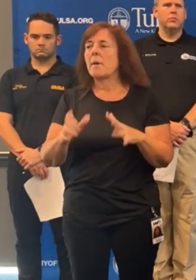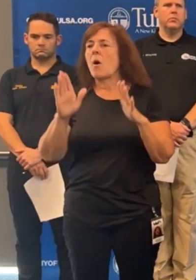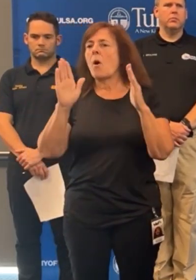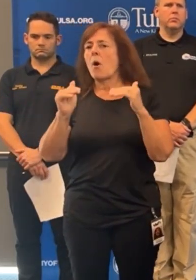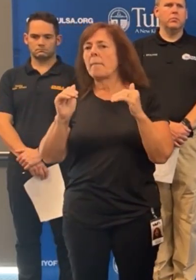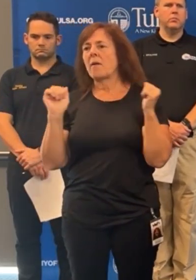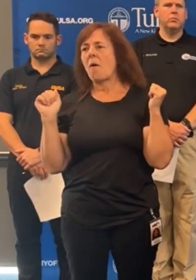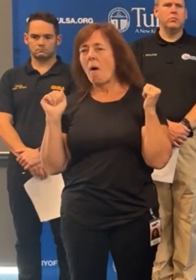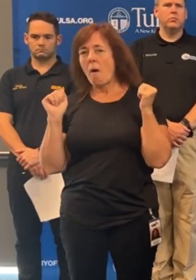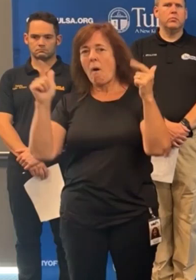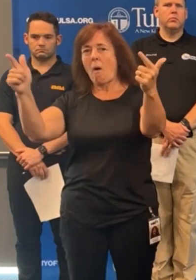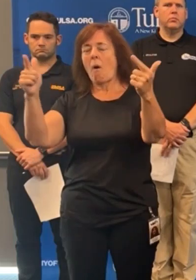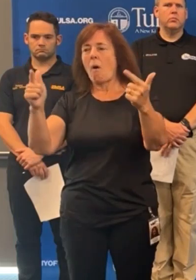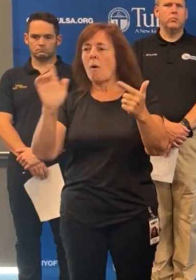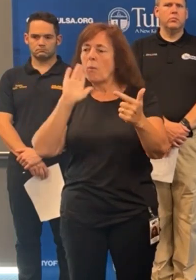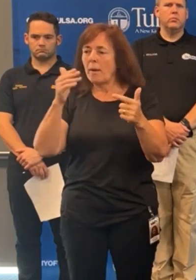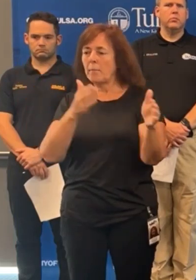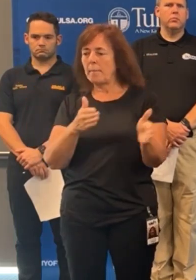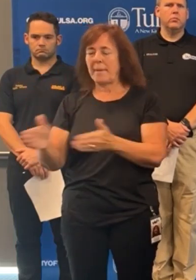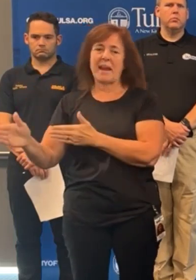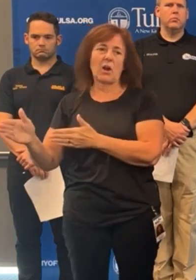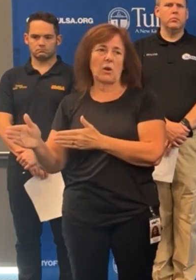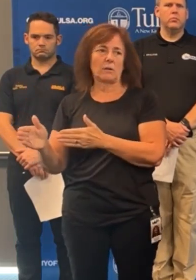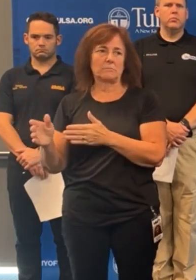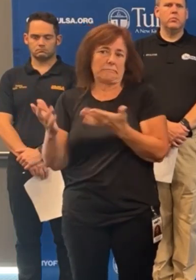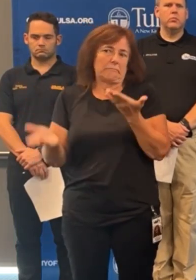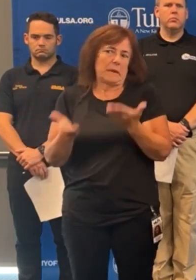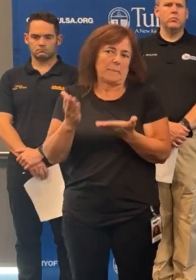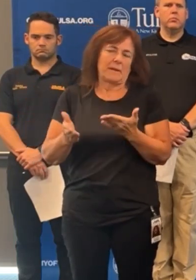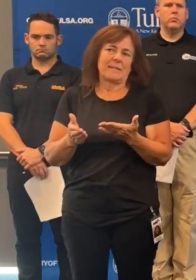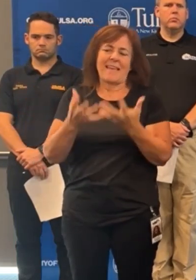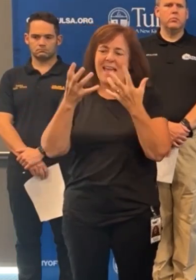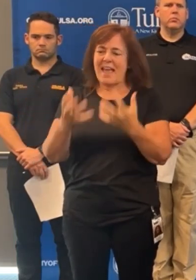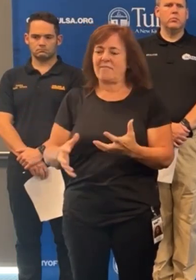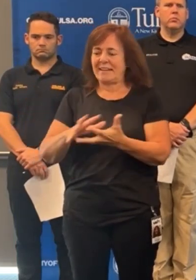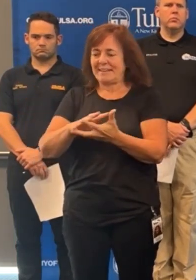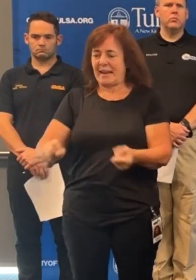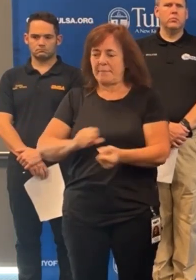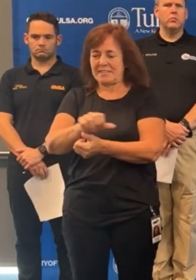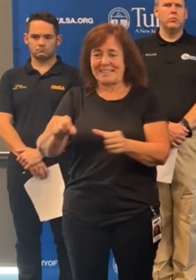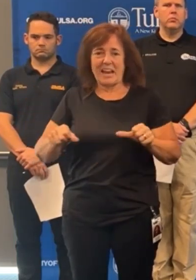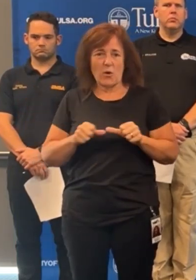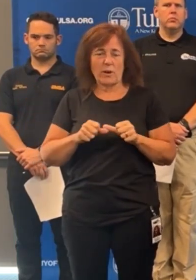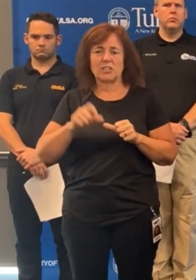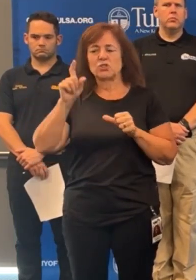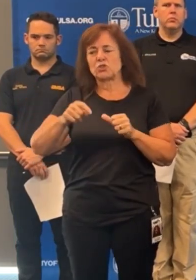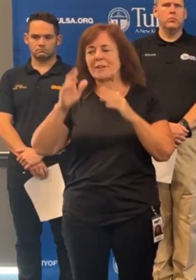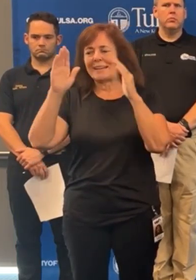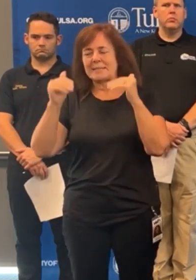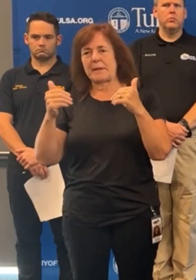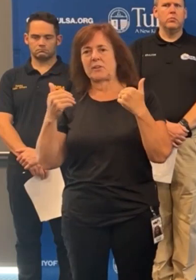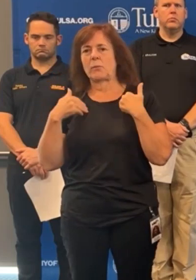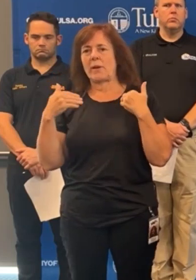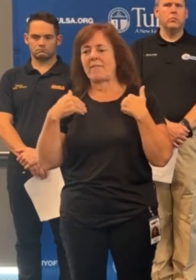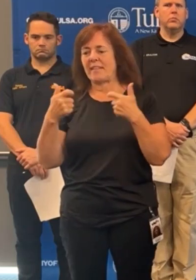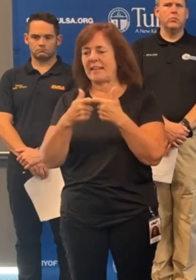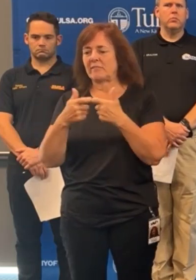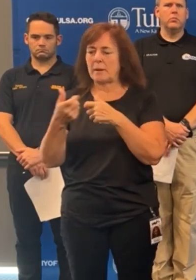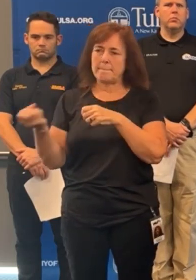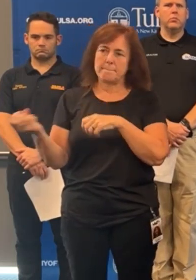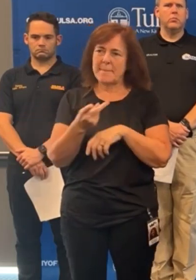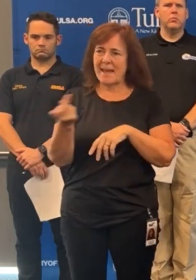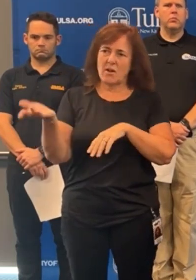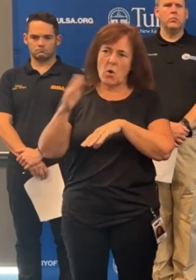for everybody to be able to prepare accordingly, the most heavily damaged areas should expect to have power